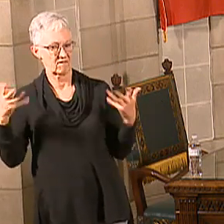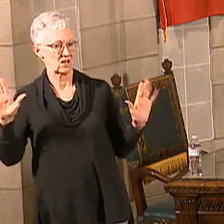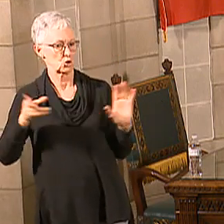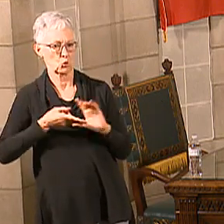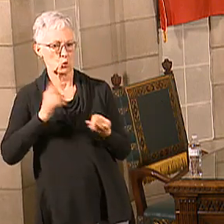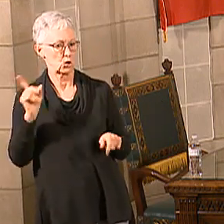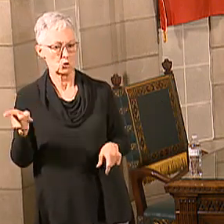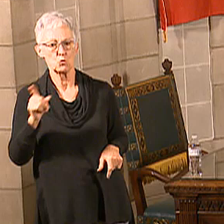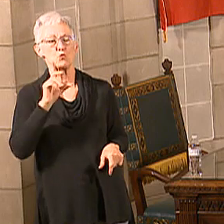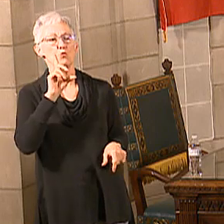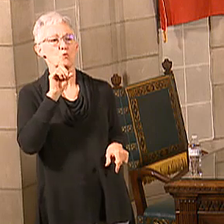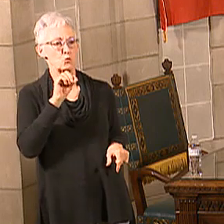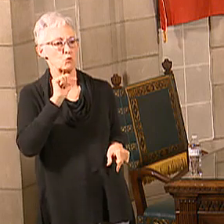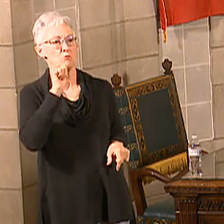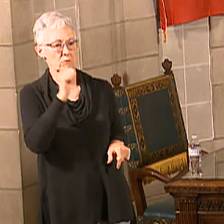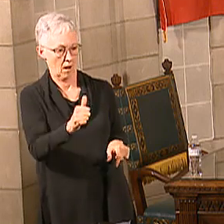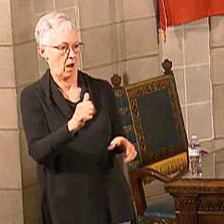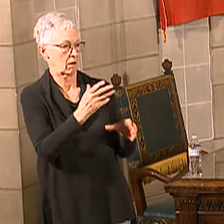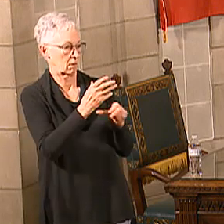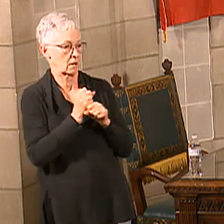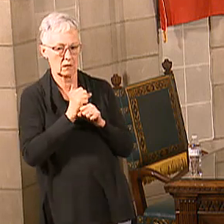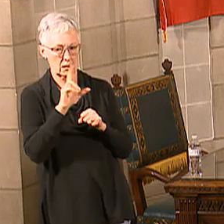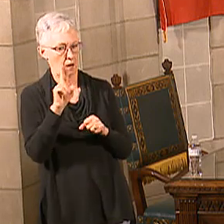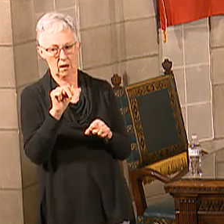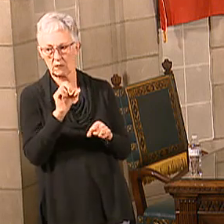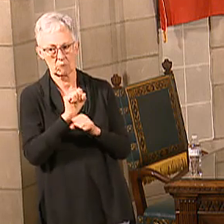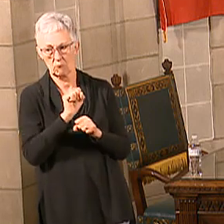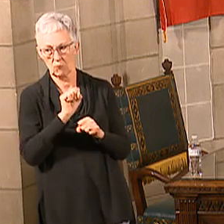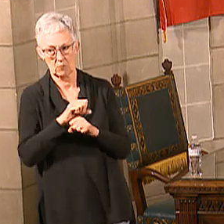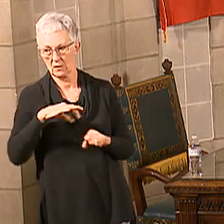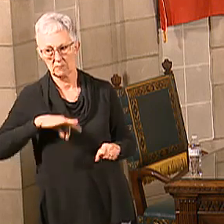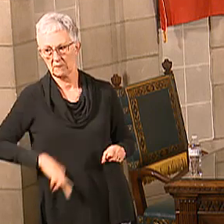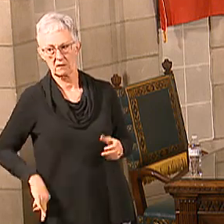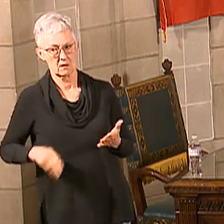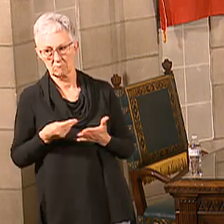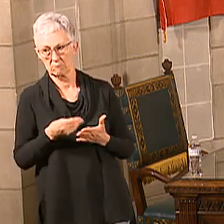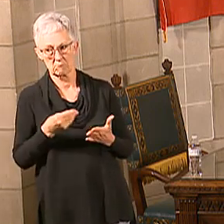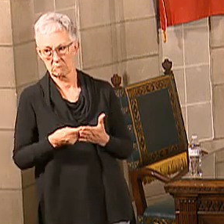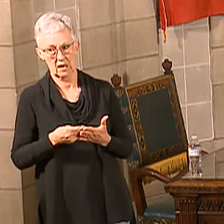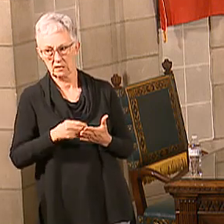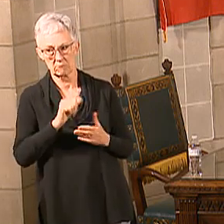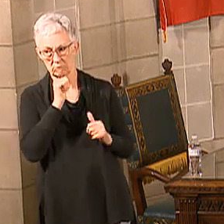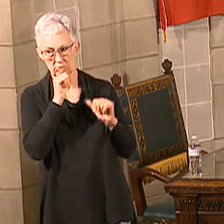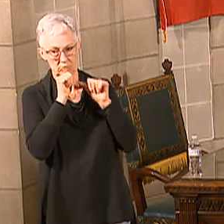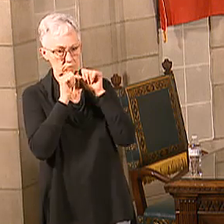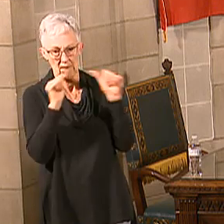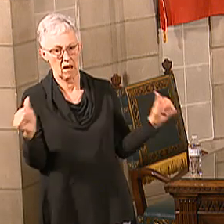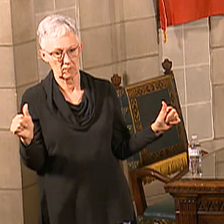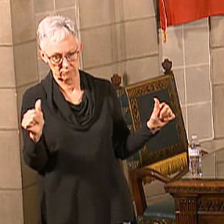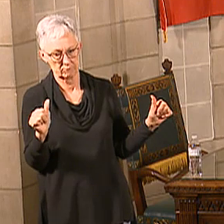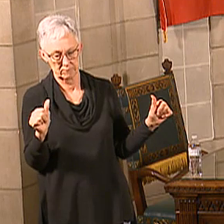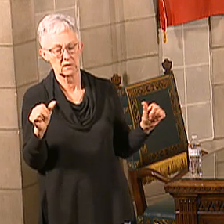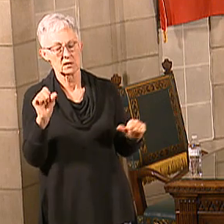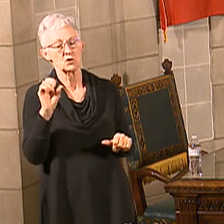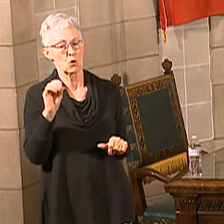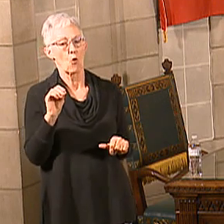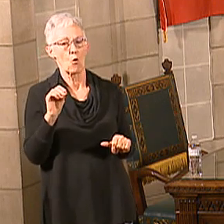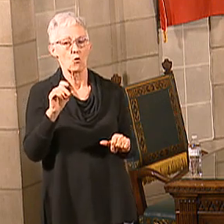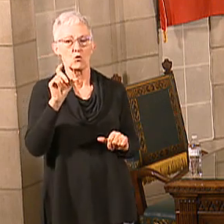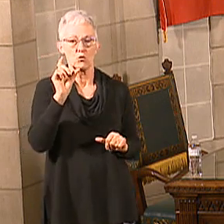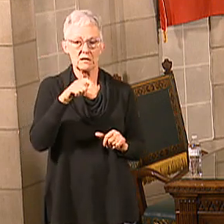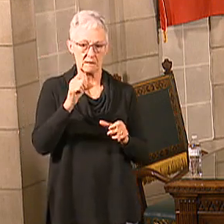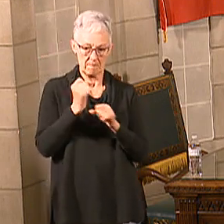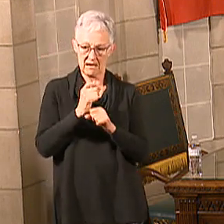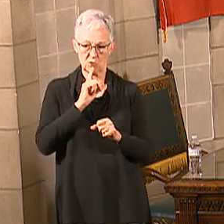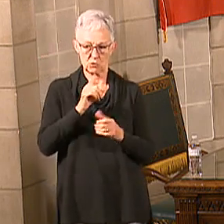the federal benefits. And although the executive order and the federal legislation have established some extra parameters